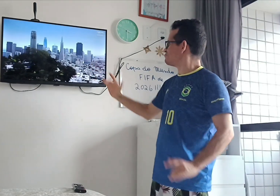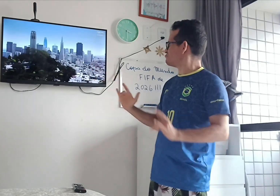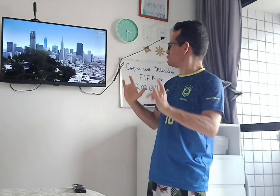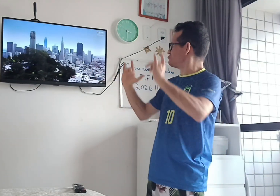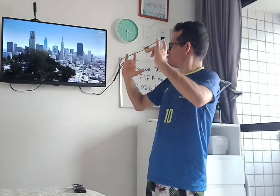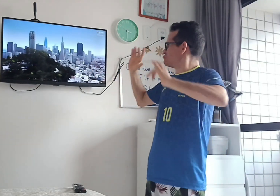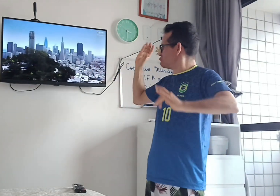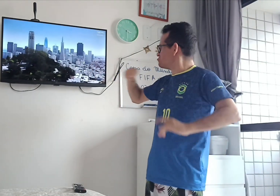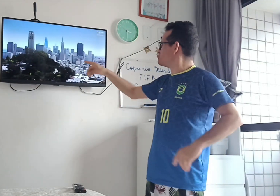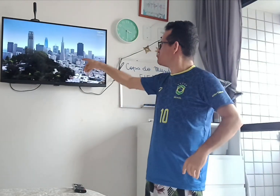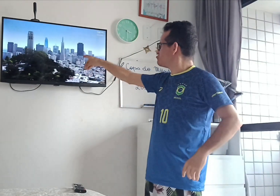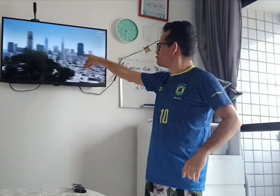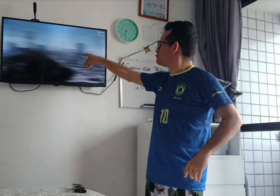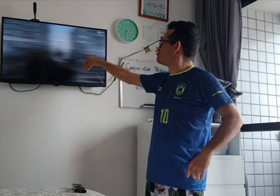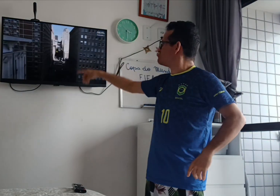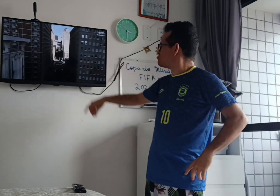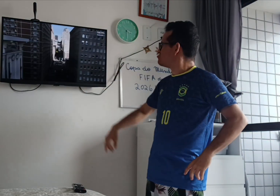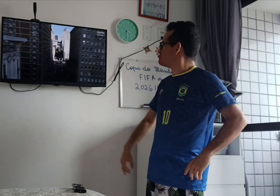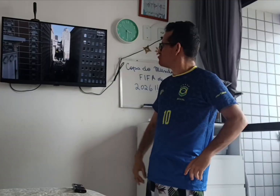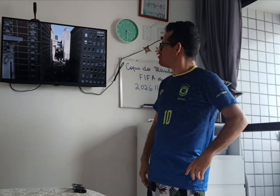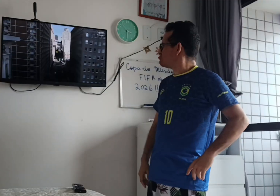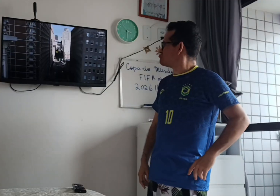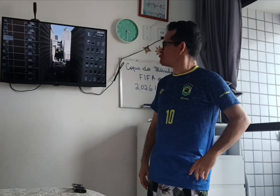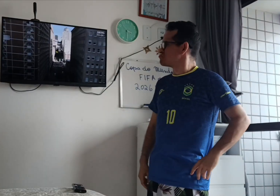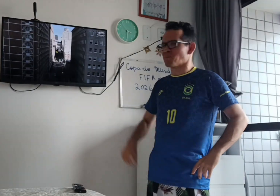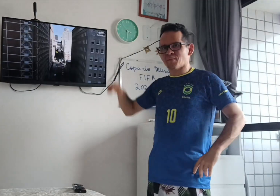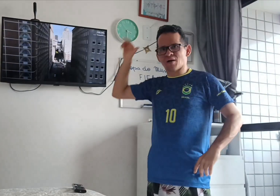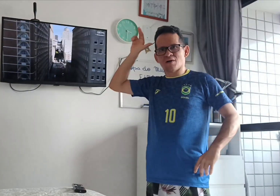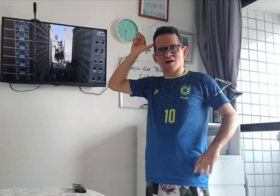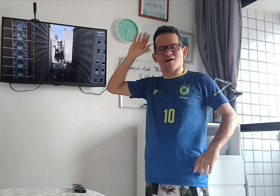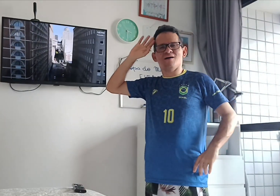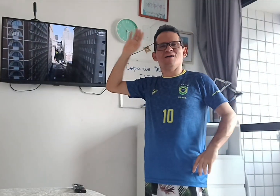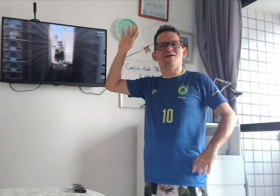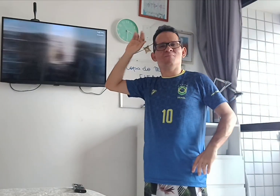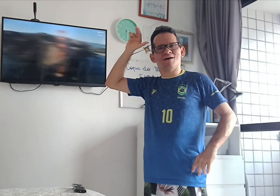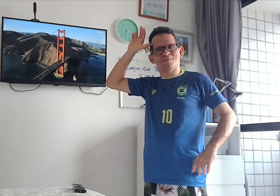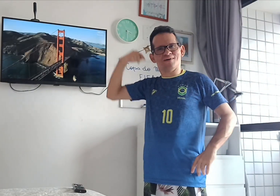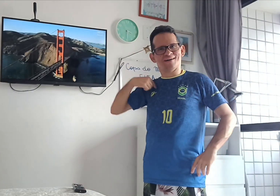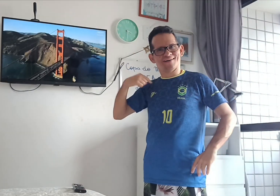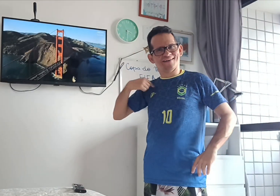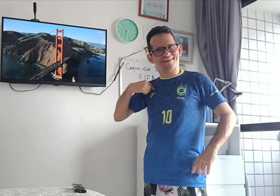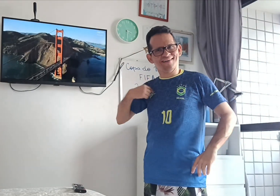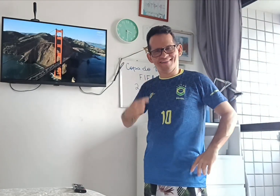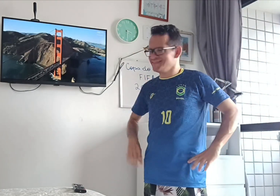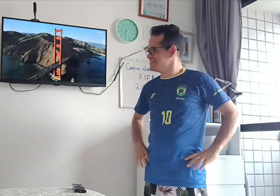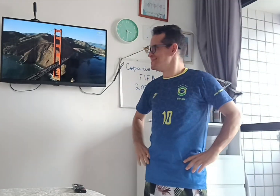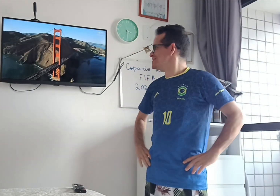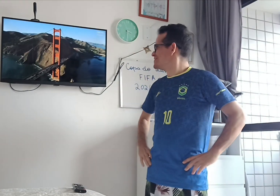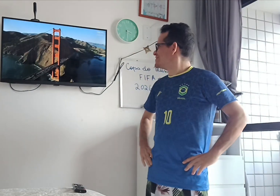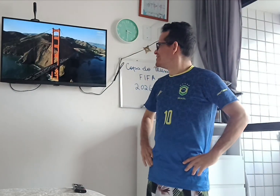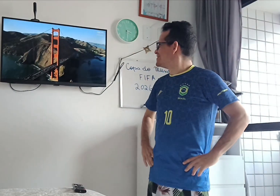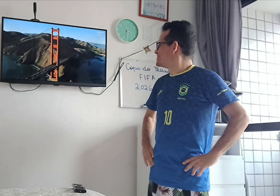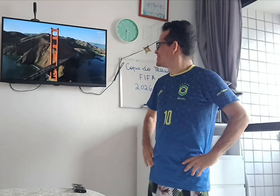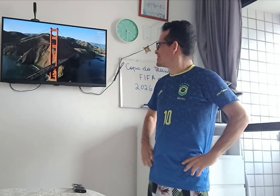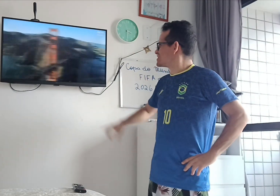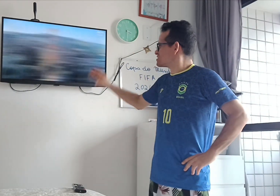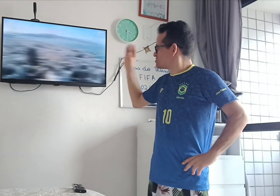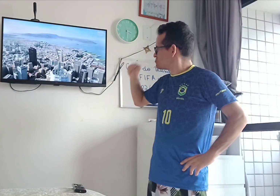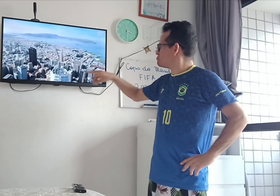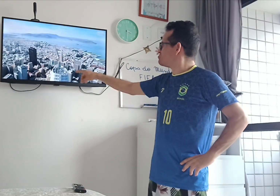bayfront metropolis framed by hills and ocean views. Just to the south, the wider Bay Area blends tech campuses, suburban neighborhoods,